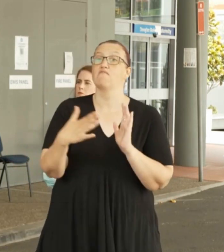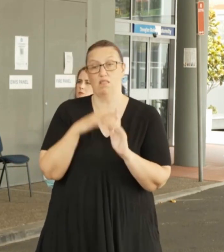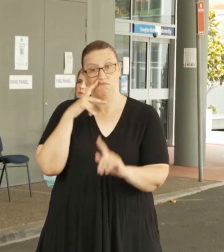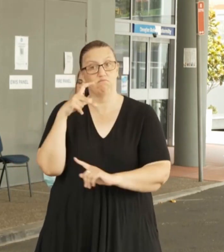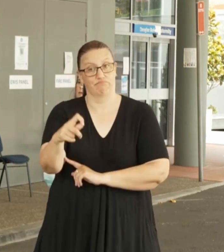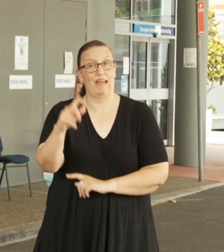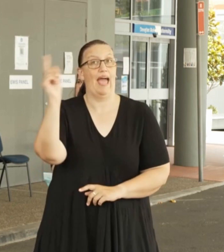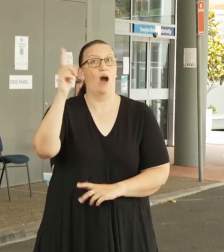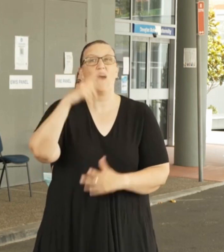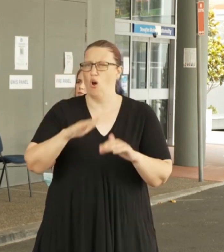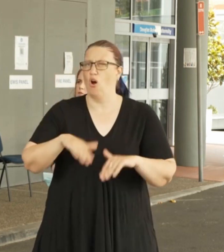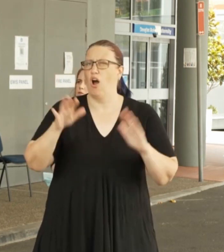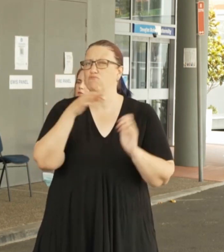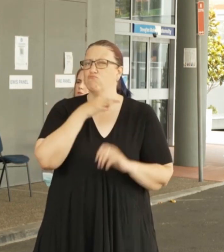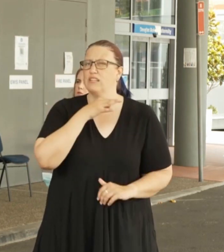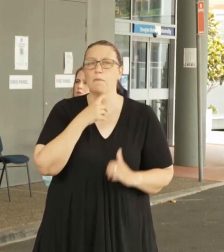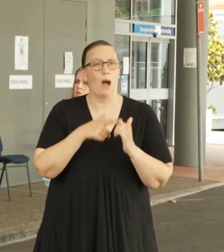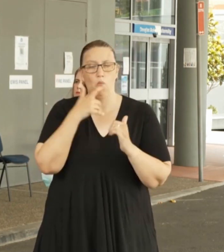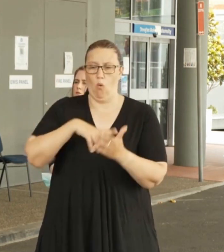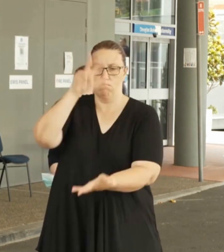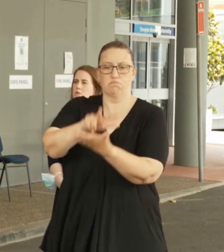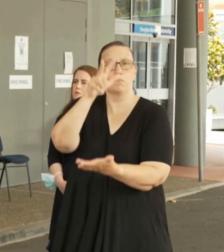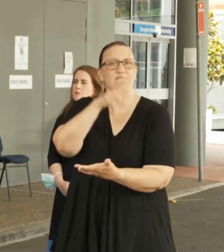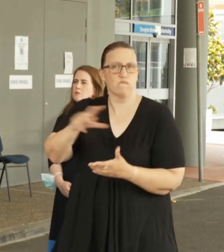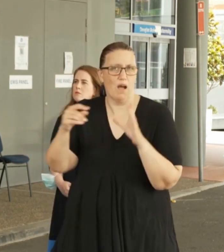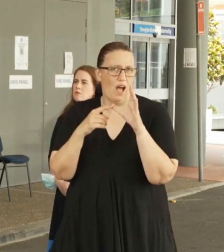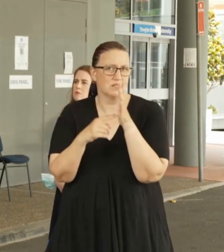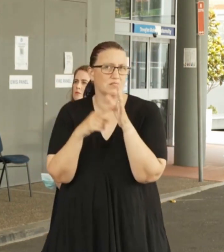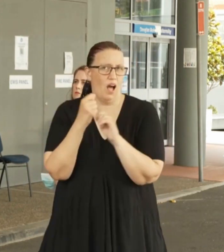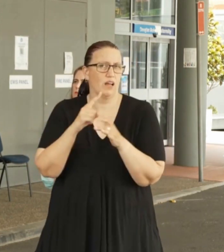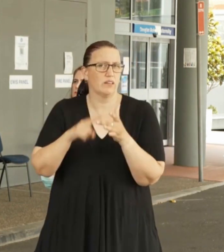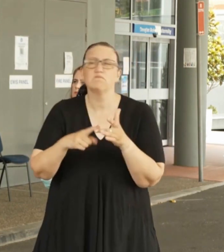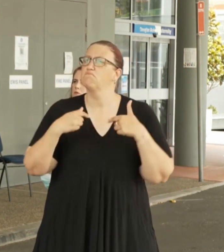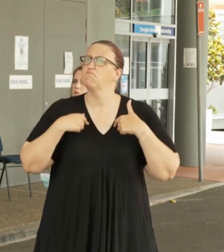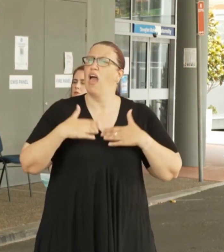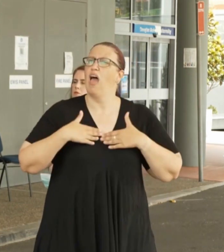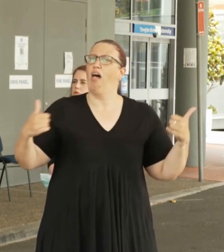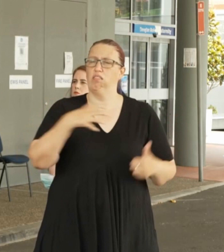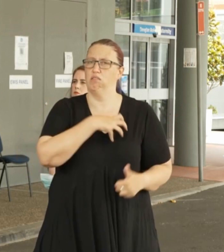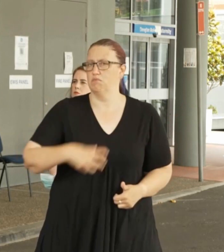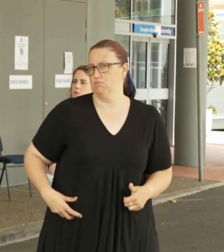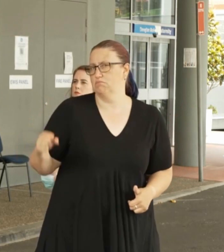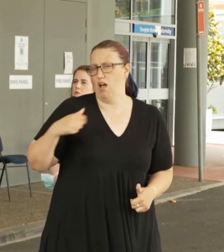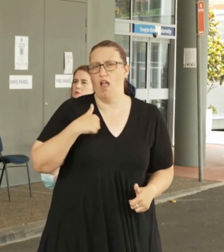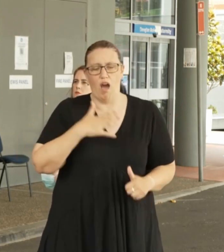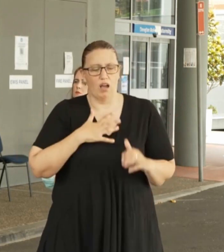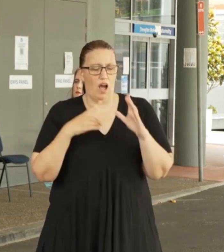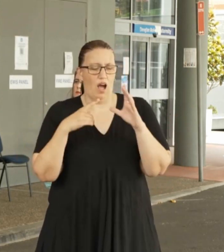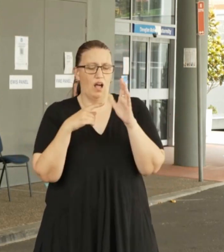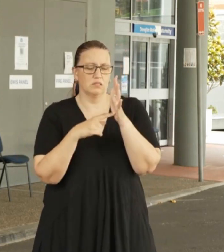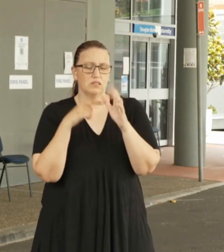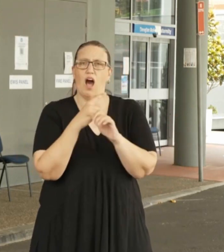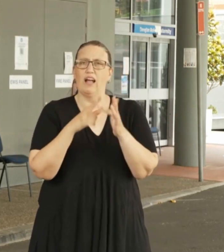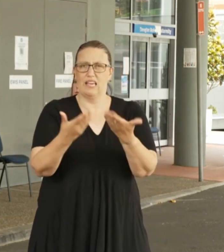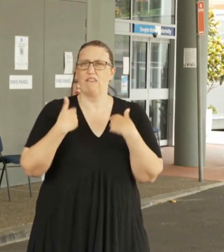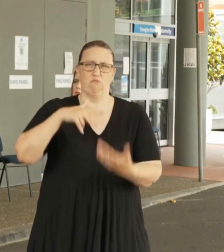But we'd really like the imprimatur of, I'd like as Health Minister, the imprimatur of ATAGI to bring that back